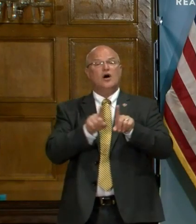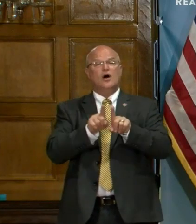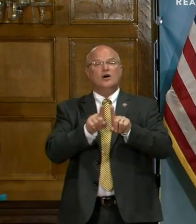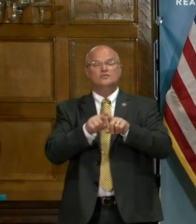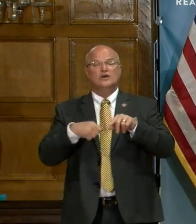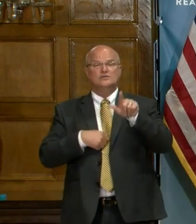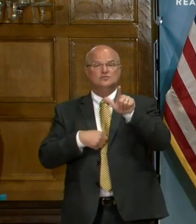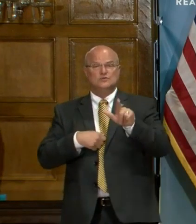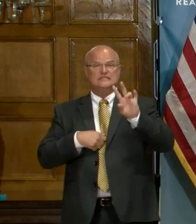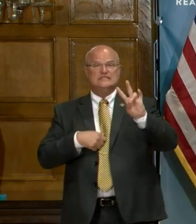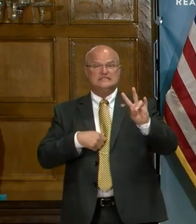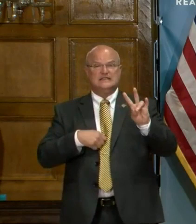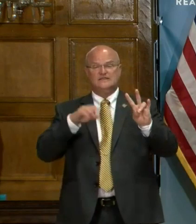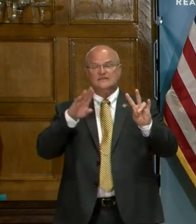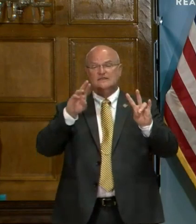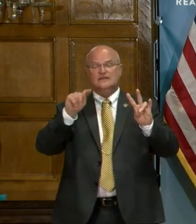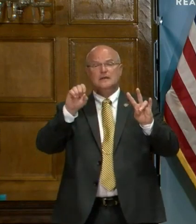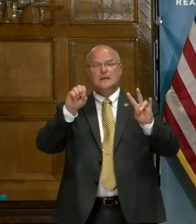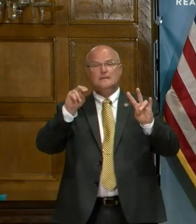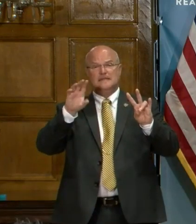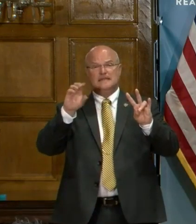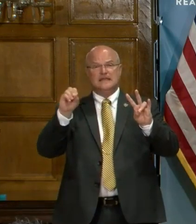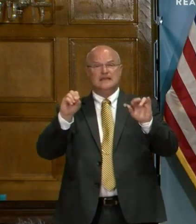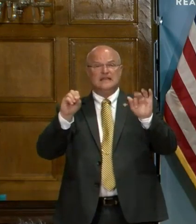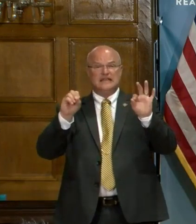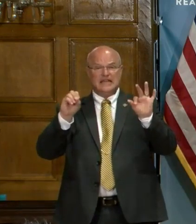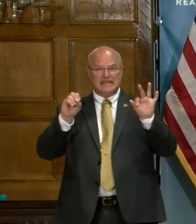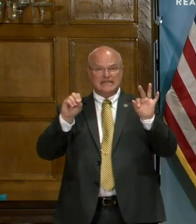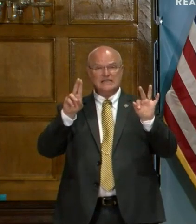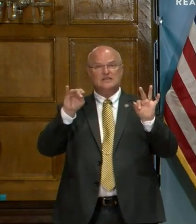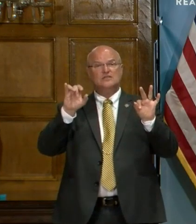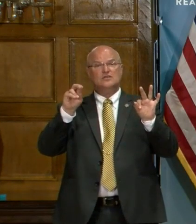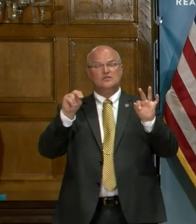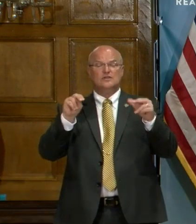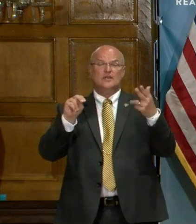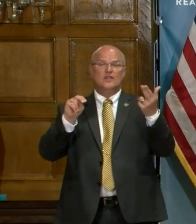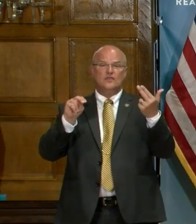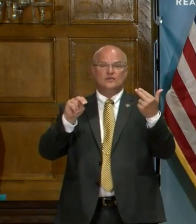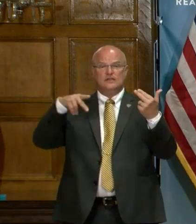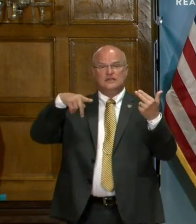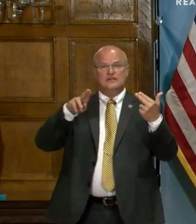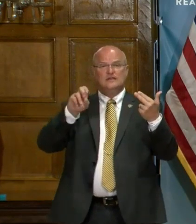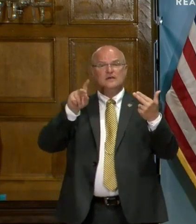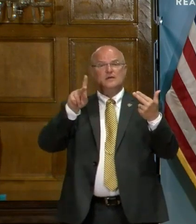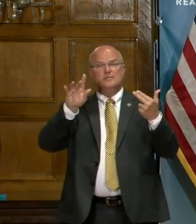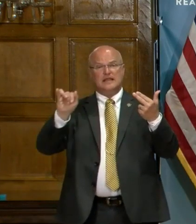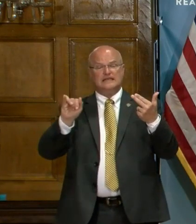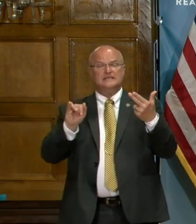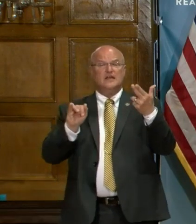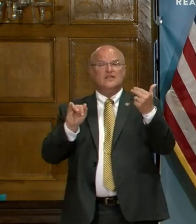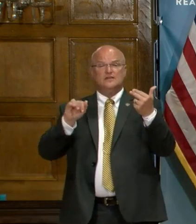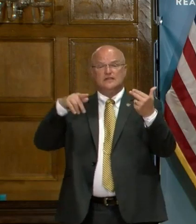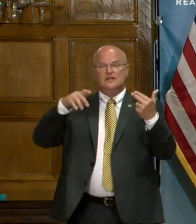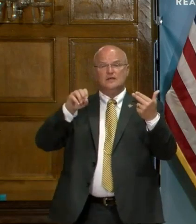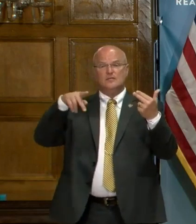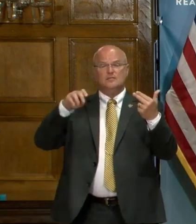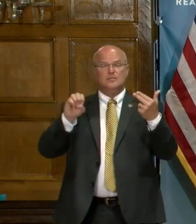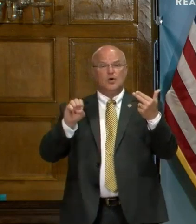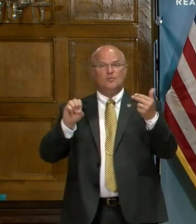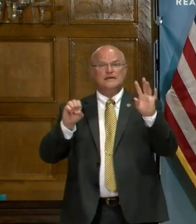also had 27 in Benton County, 19 in Union County, 13 in Pulaski County, 13 in Pope